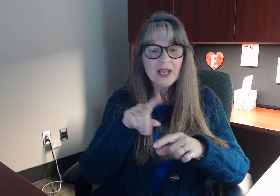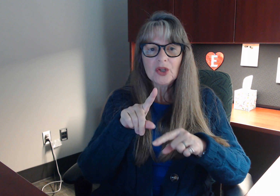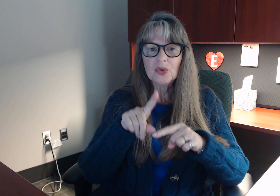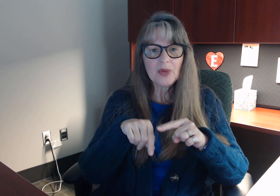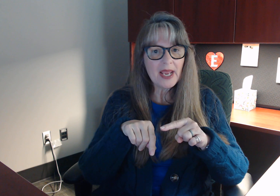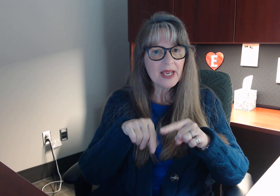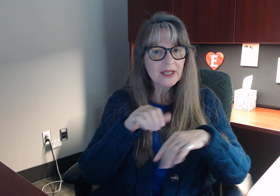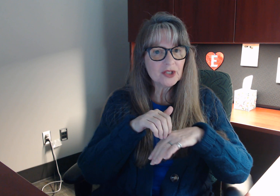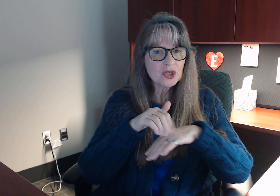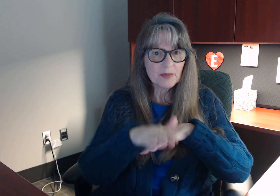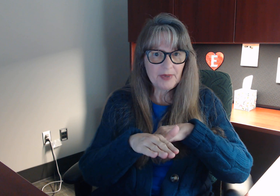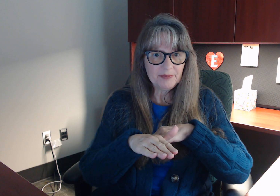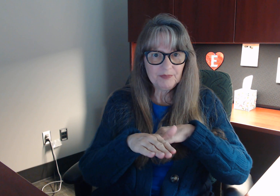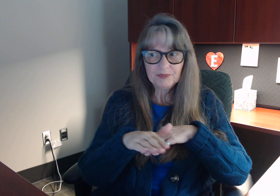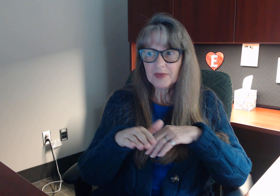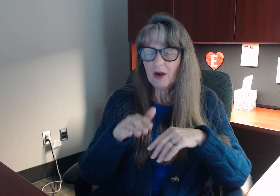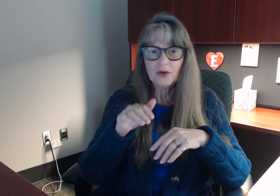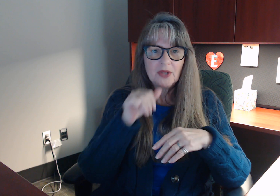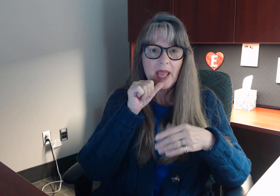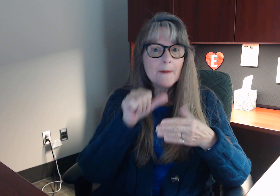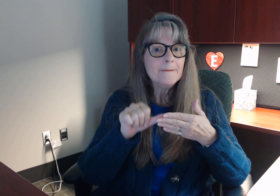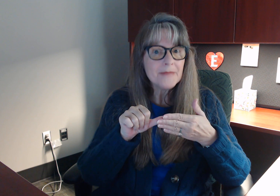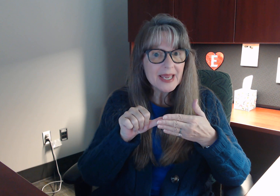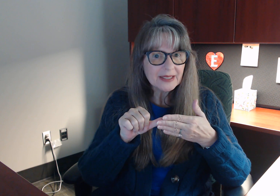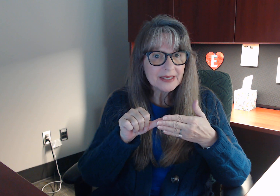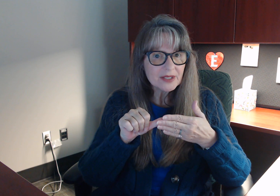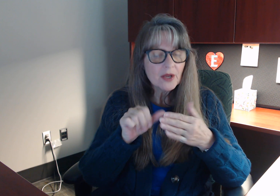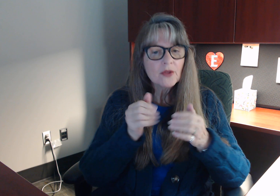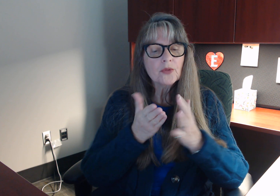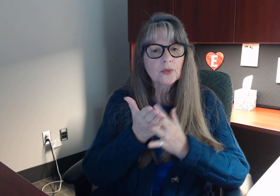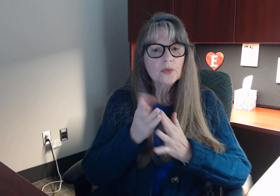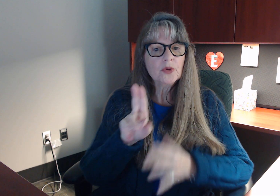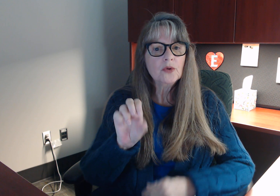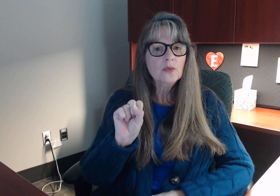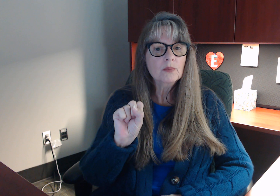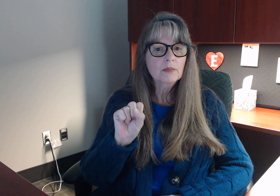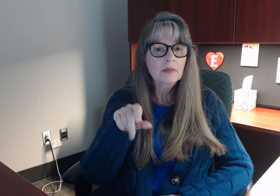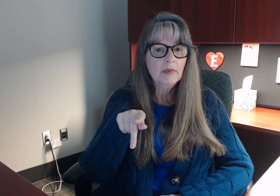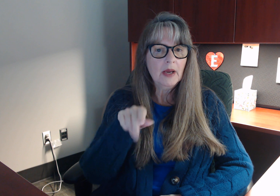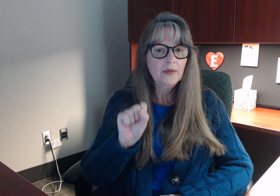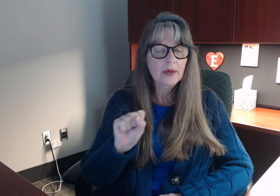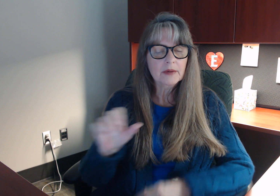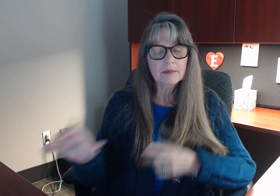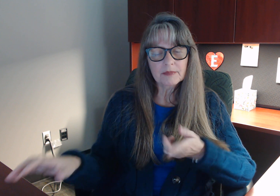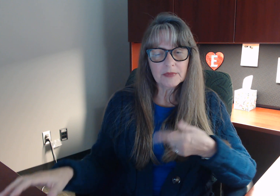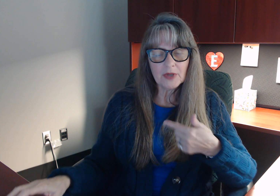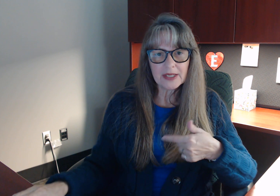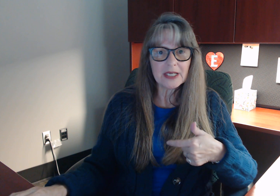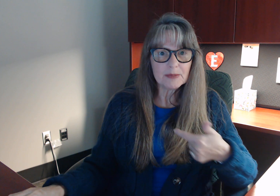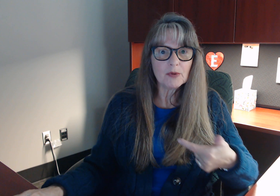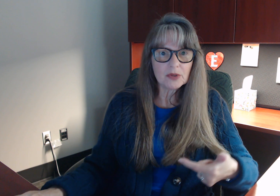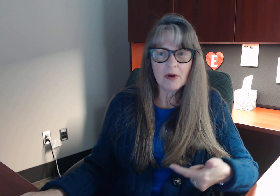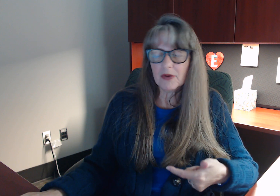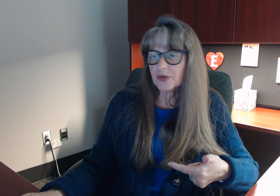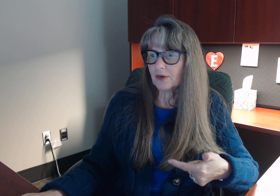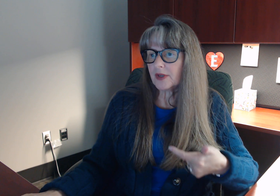you can't ship it or you can't mail it through the United States Postal Service.